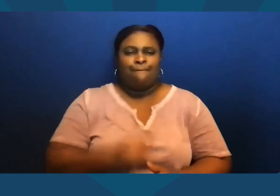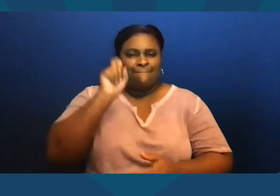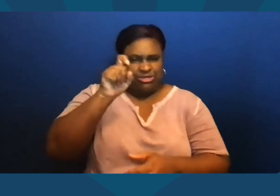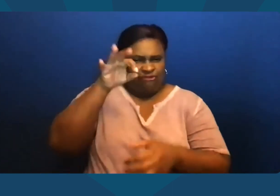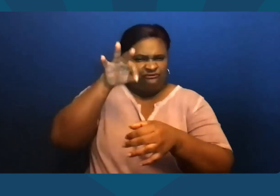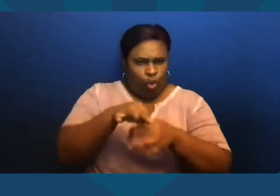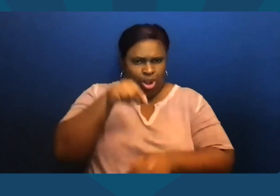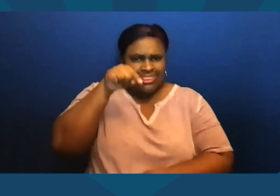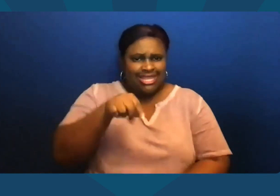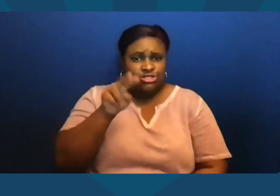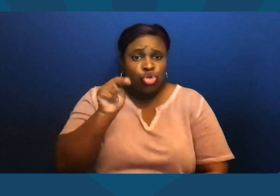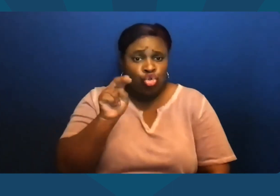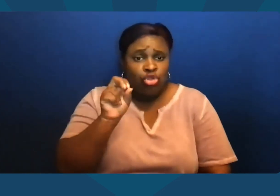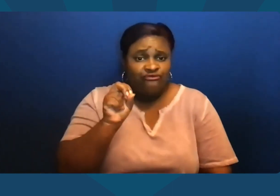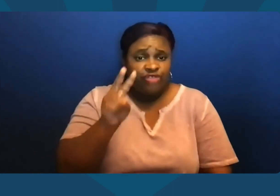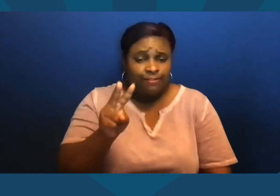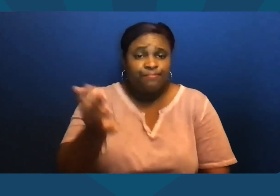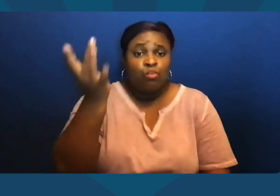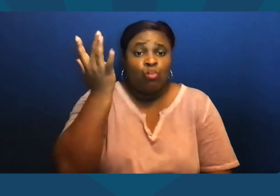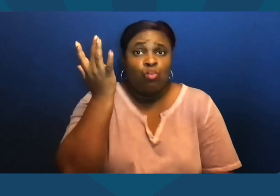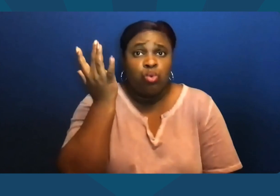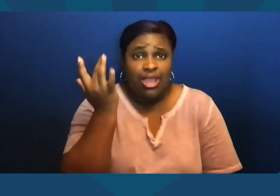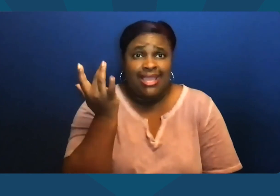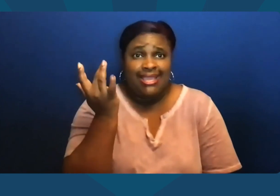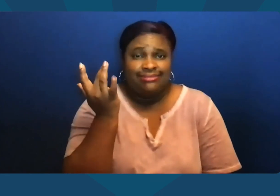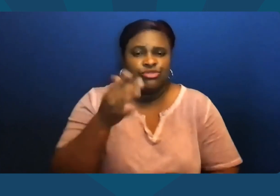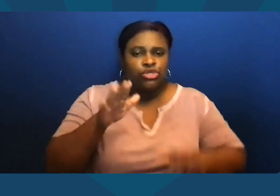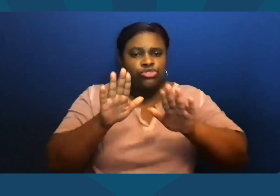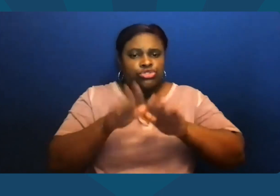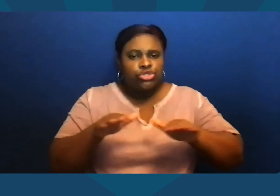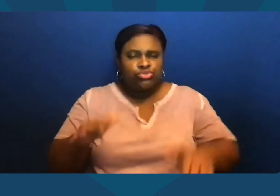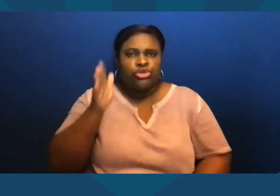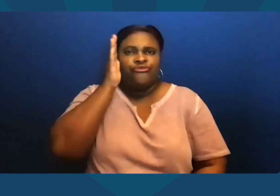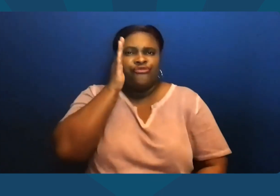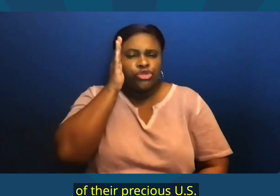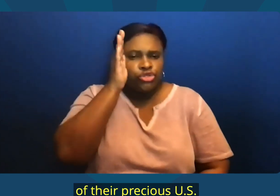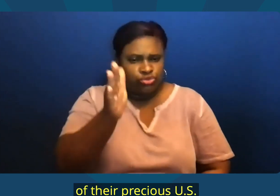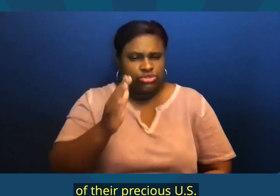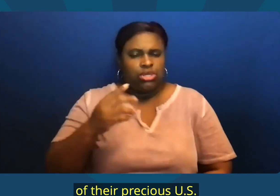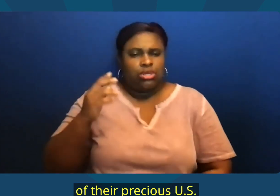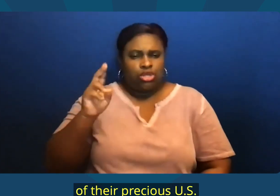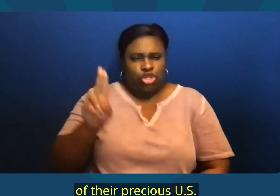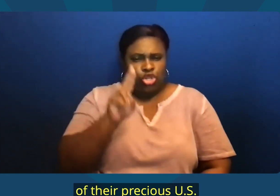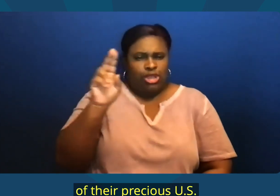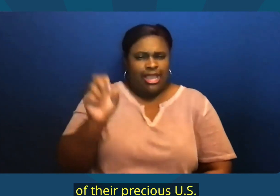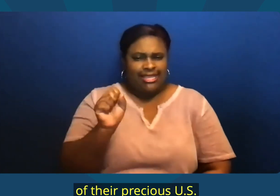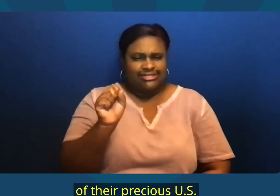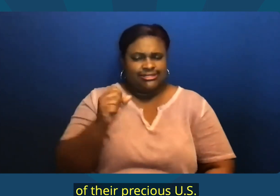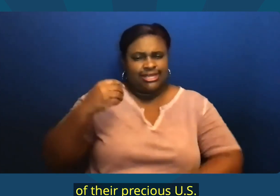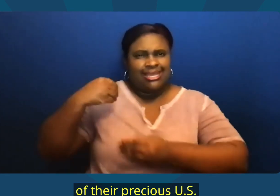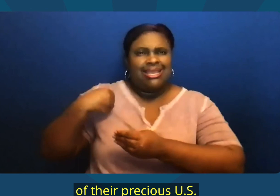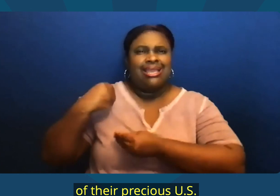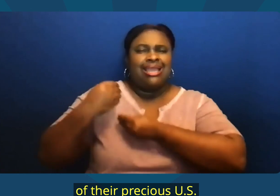the entire ballot this November, as if your children's reception of their precious U.S.